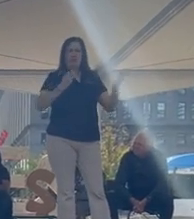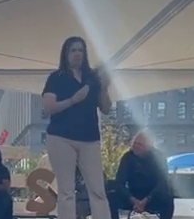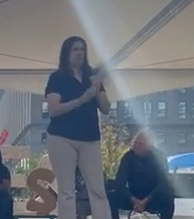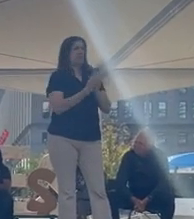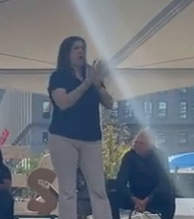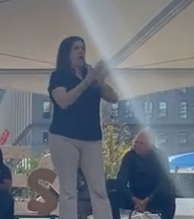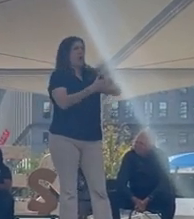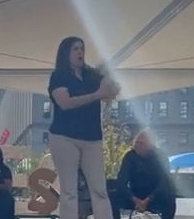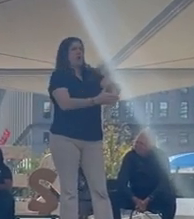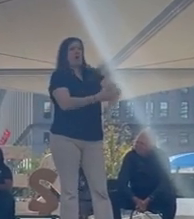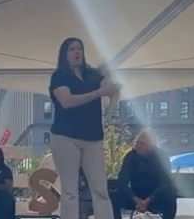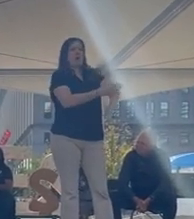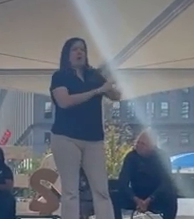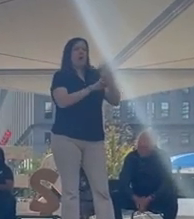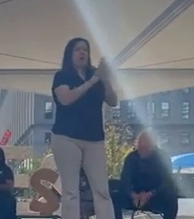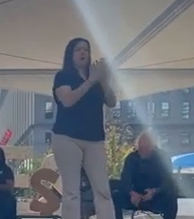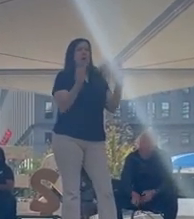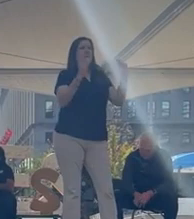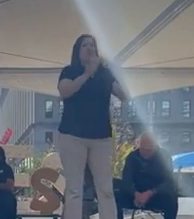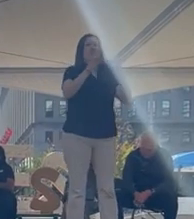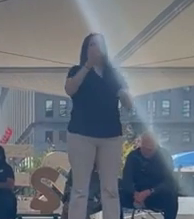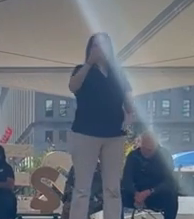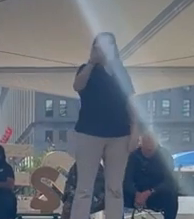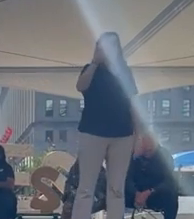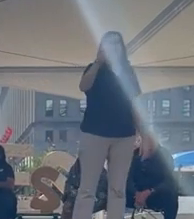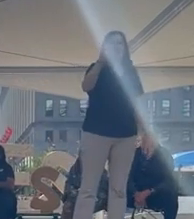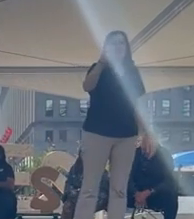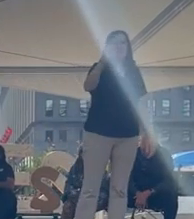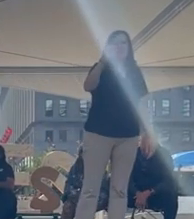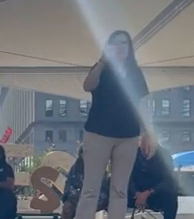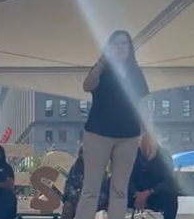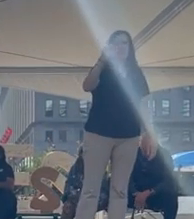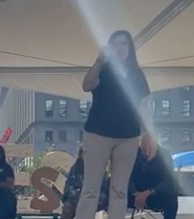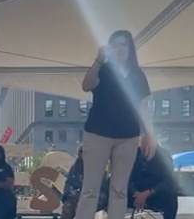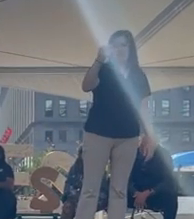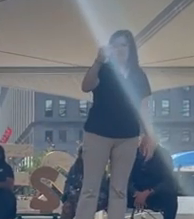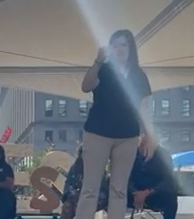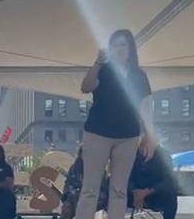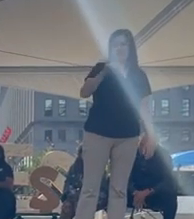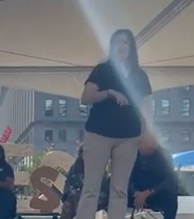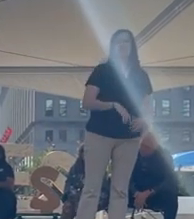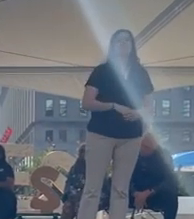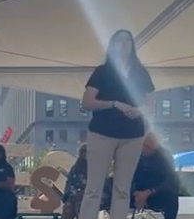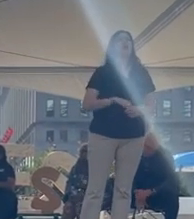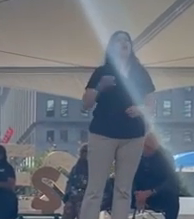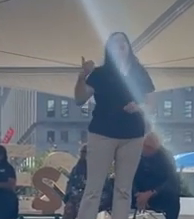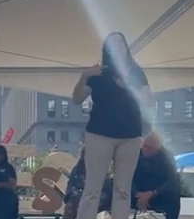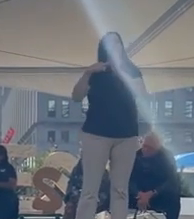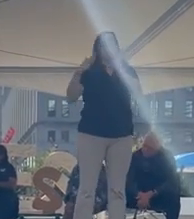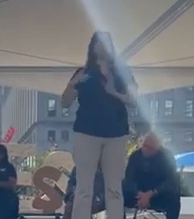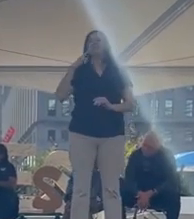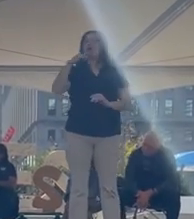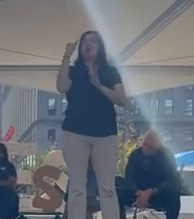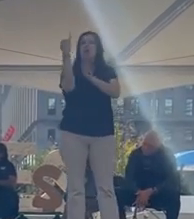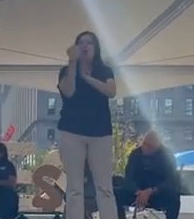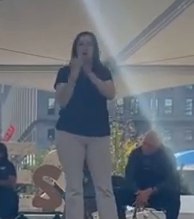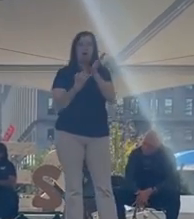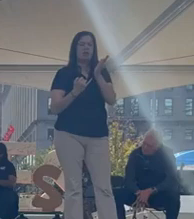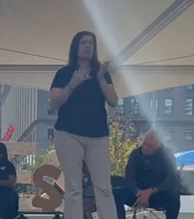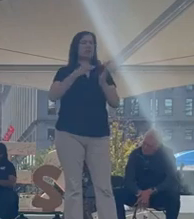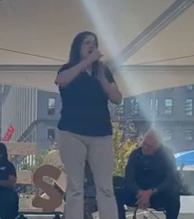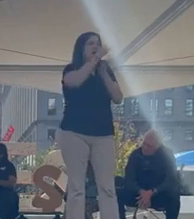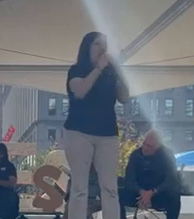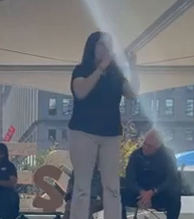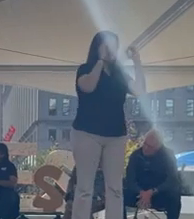grow, and to become more resilient. Another representative said, arts and arts education make